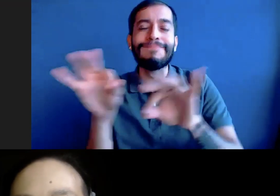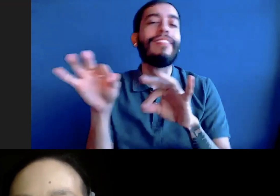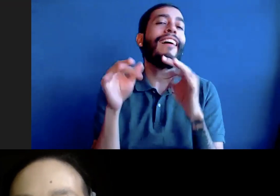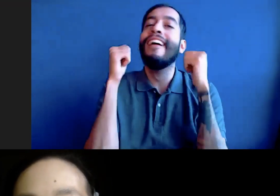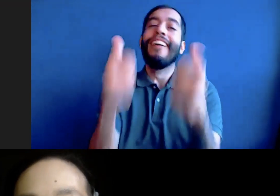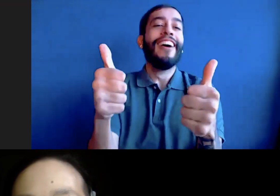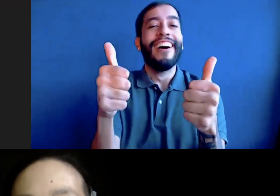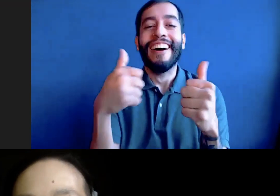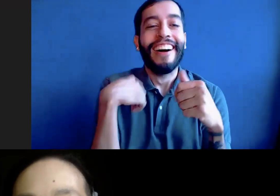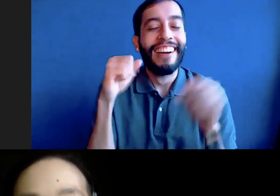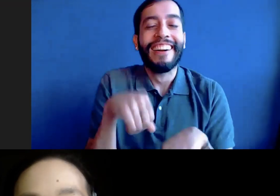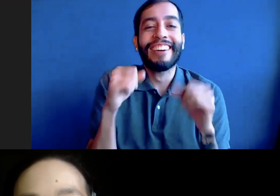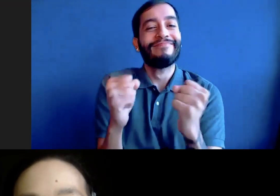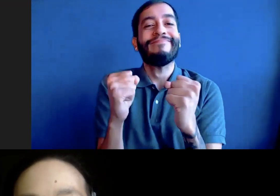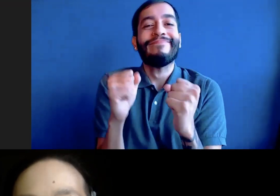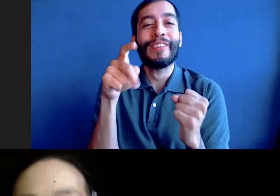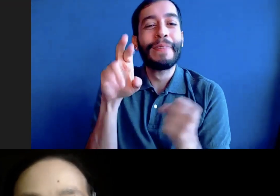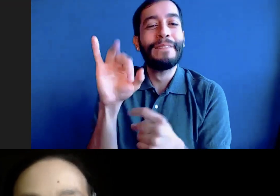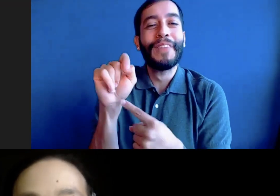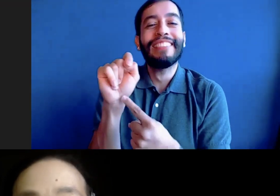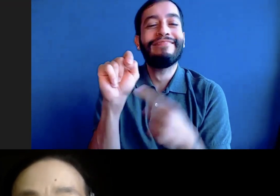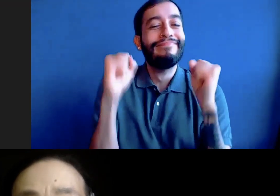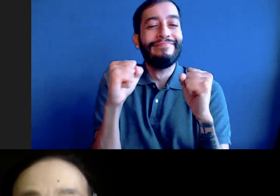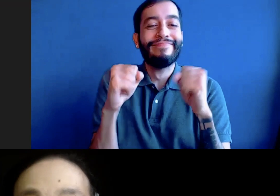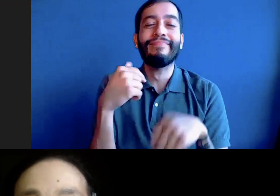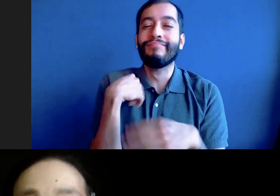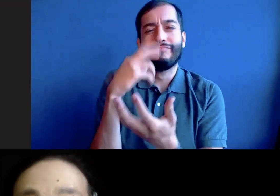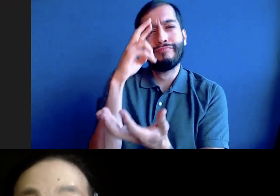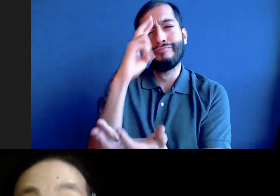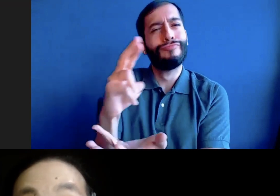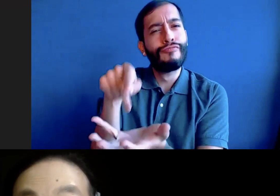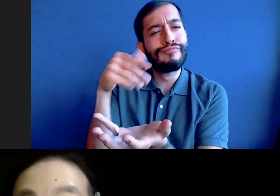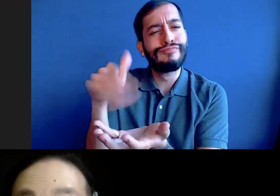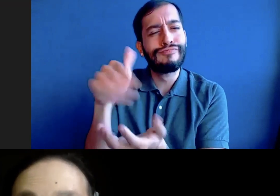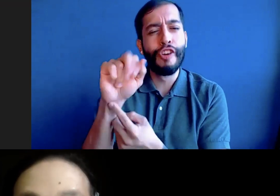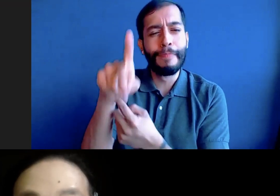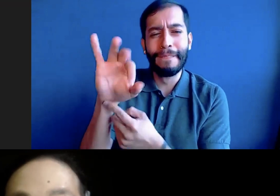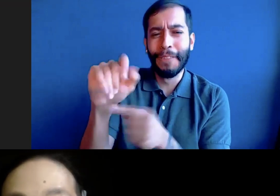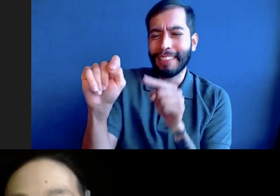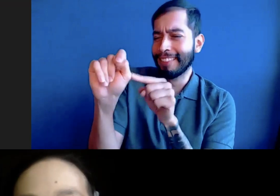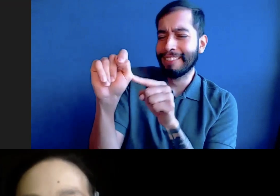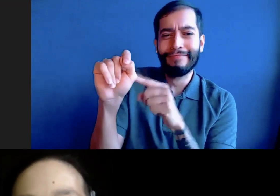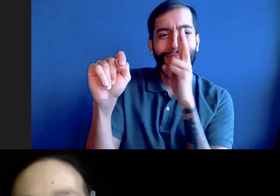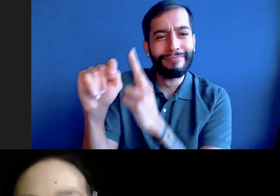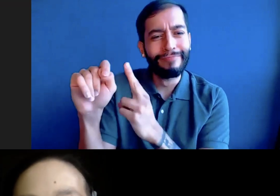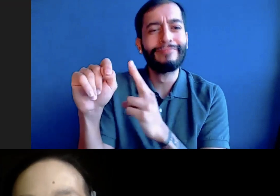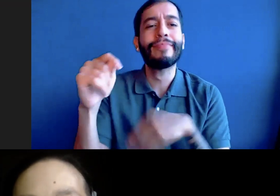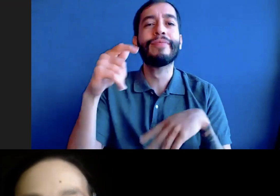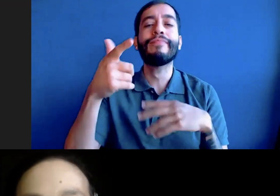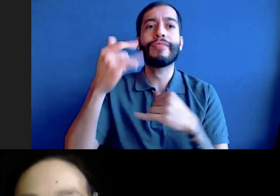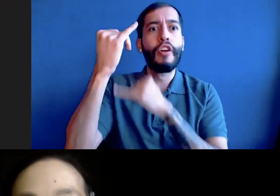unexpected. There's so many, I think, international perspectives, which is incredibly important,